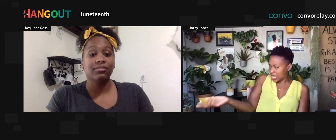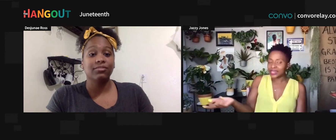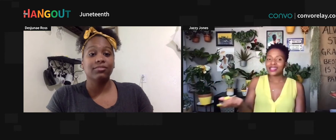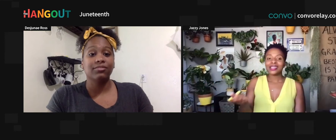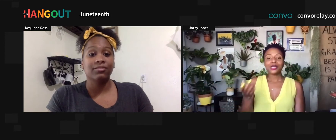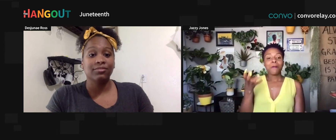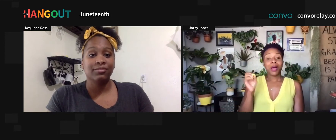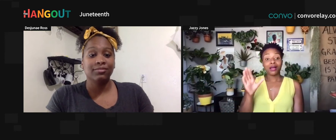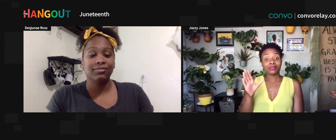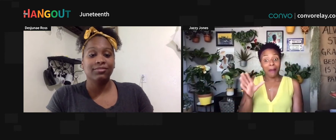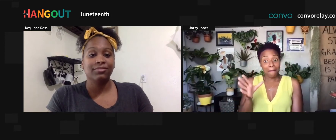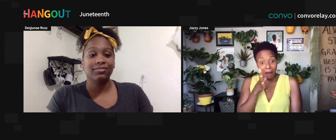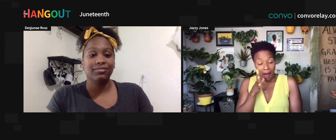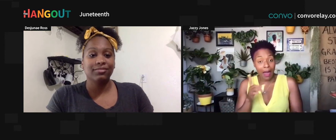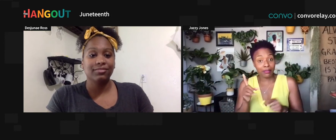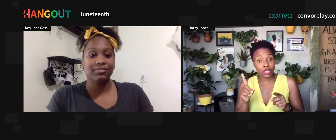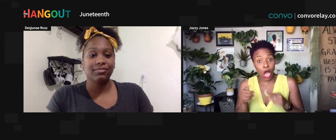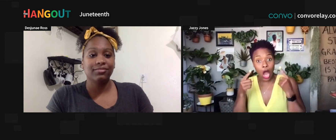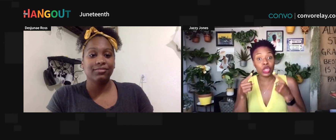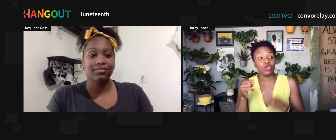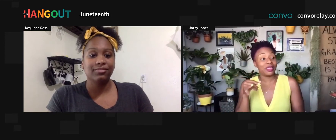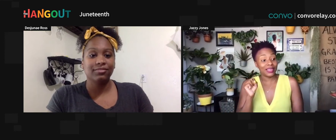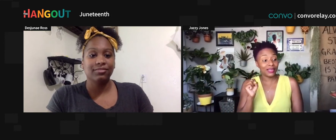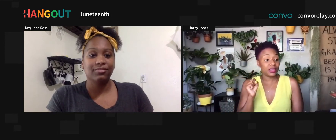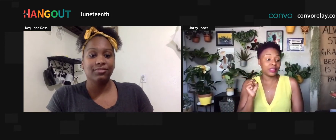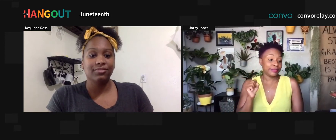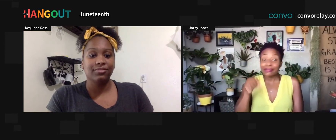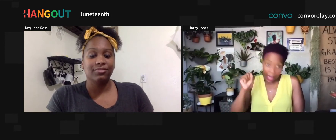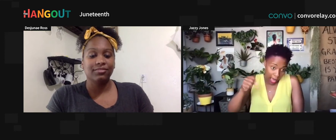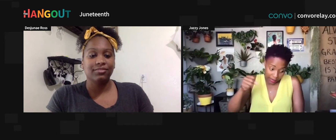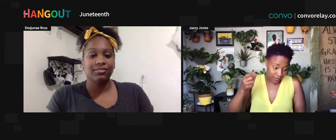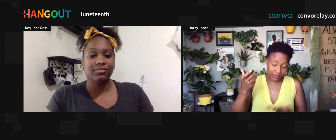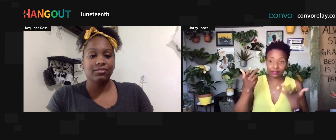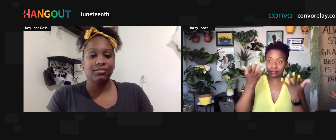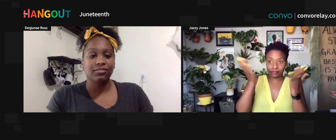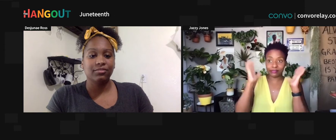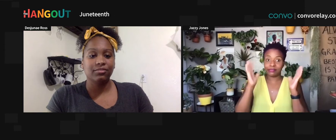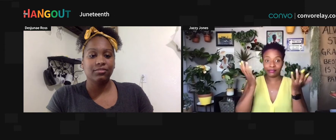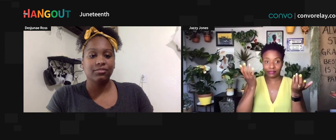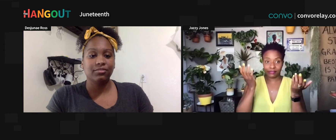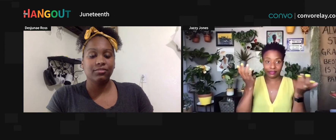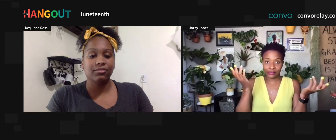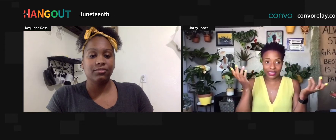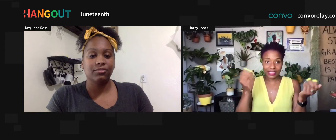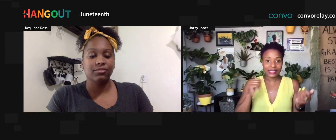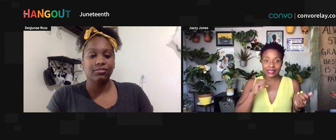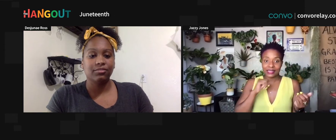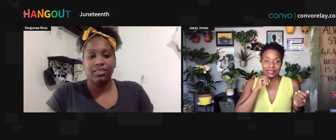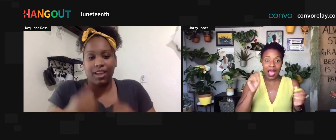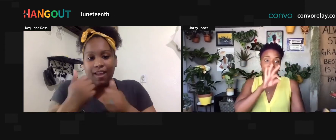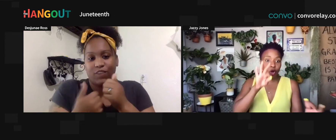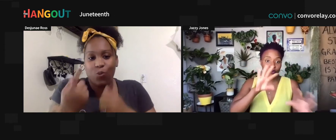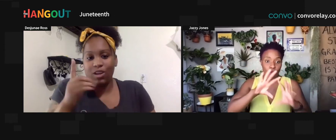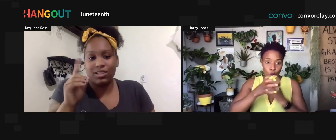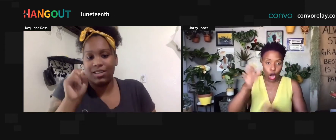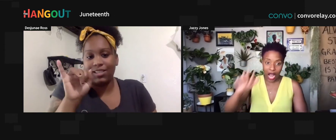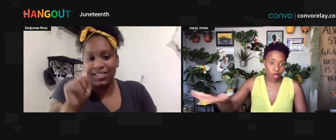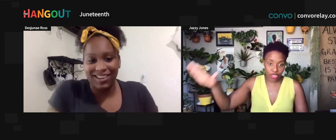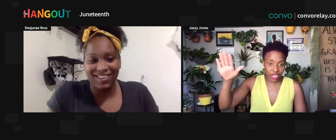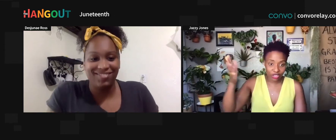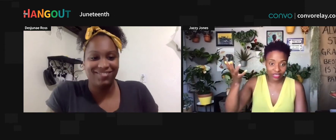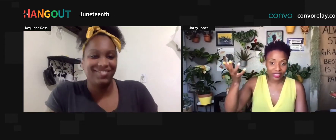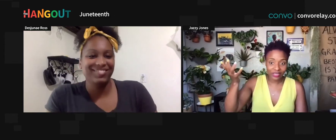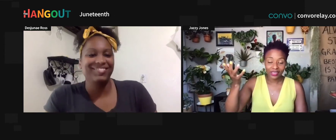right at the front of the house, and I'm asking her and challenging her, well, why? Why are you celebrate July 4th, Mom? We get into it a little